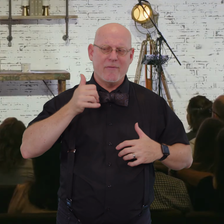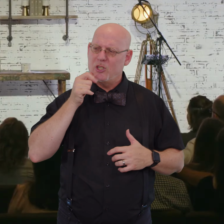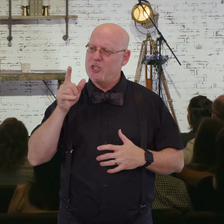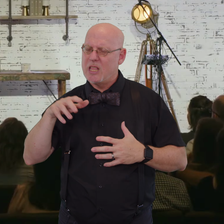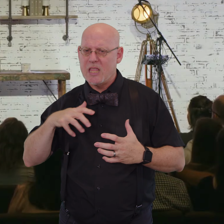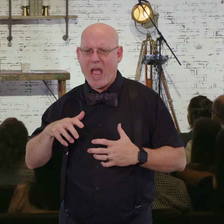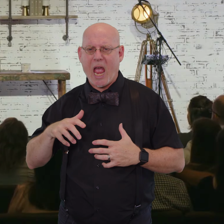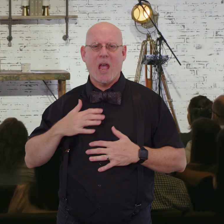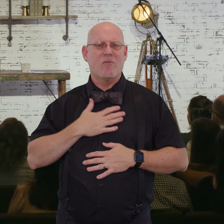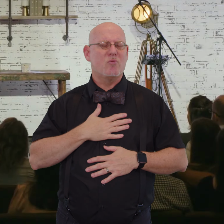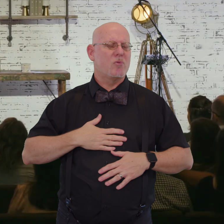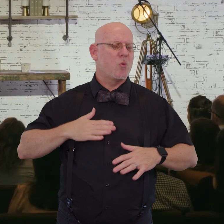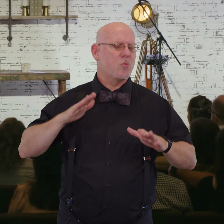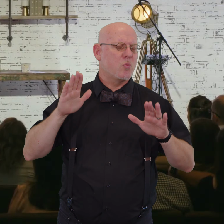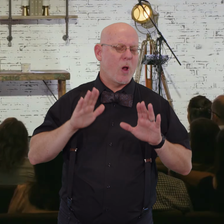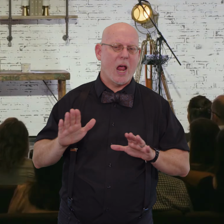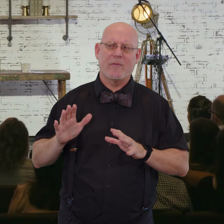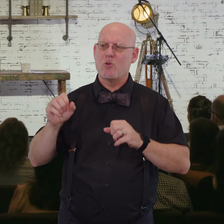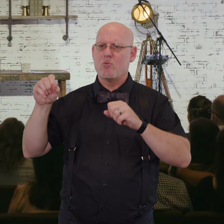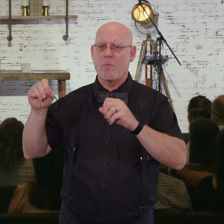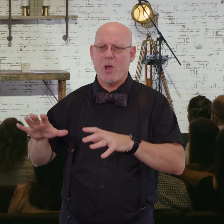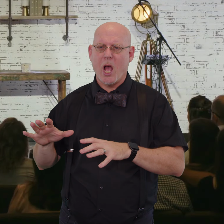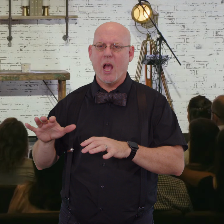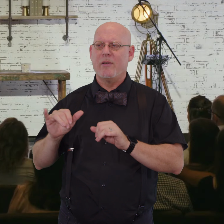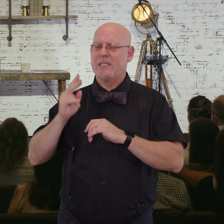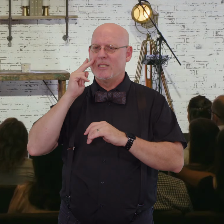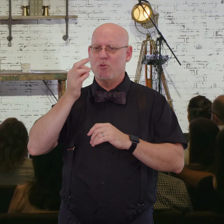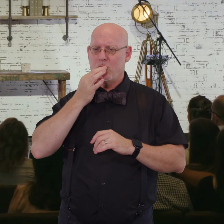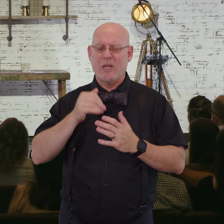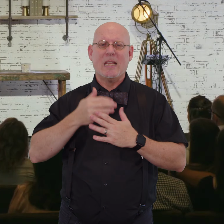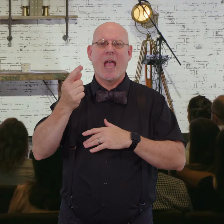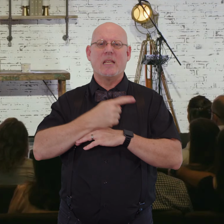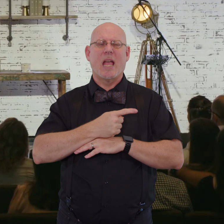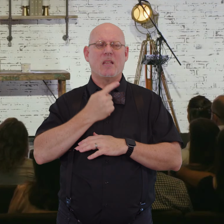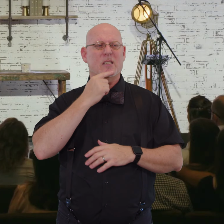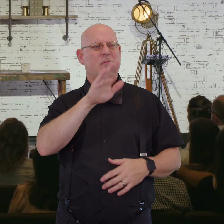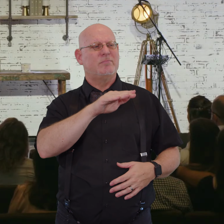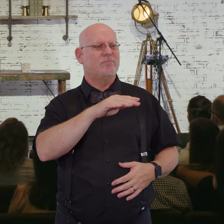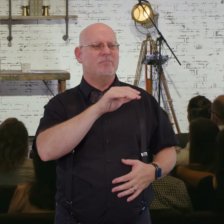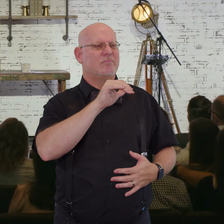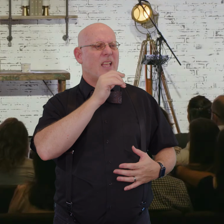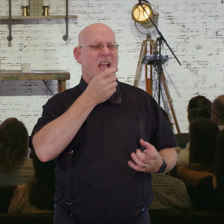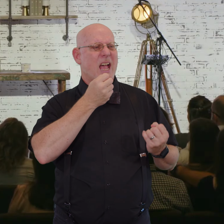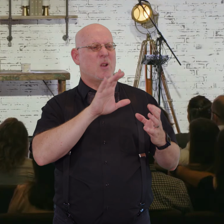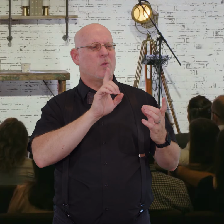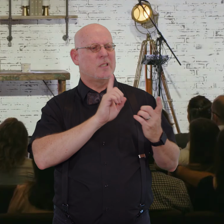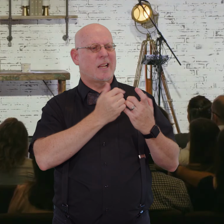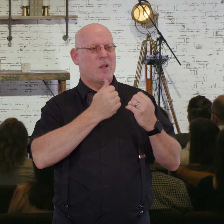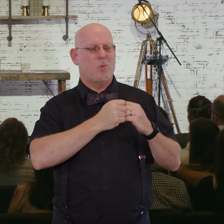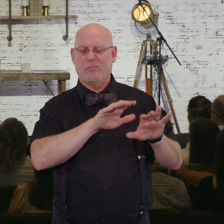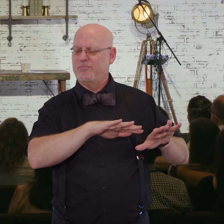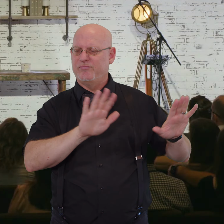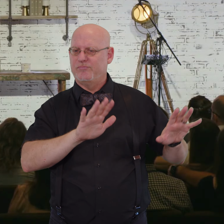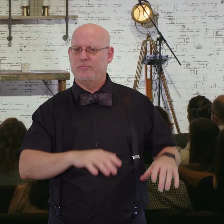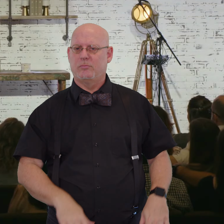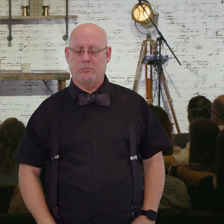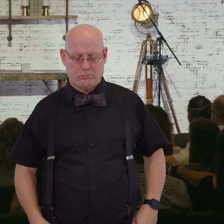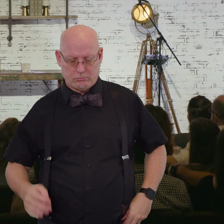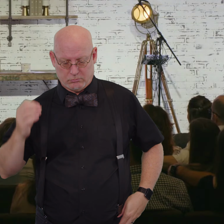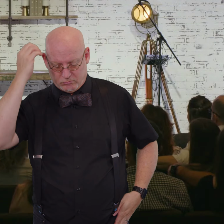we're laughing she's laughing like it's great I drop her off I'll say I'll see you soon the next day she says hey you know what I don't think I want to hang out anymore